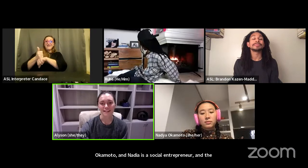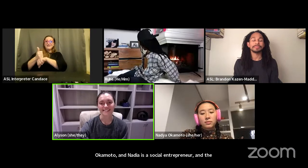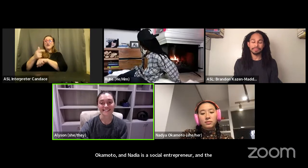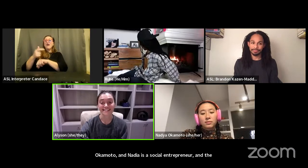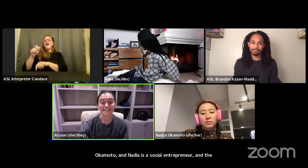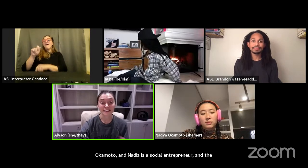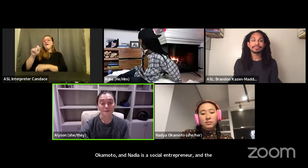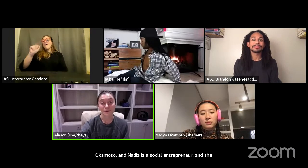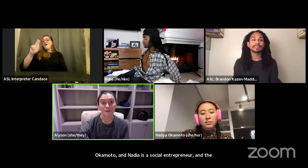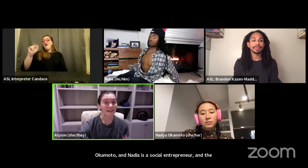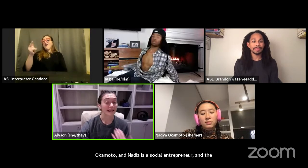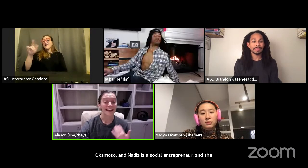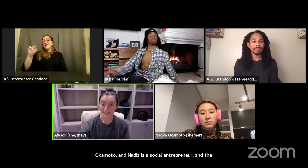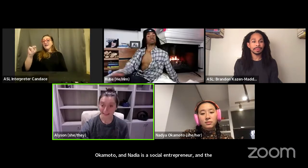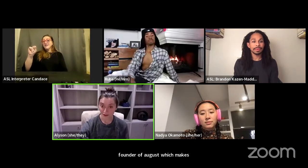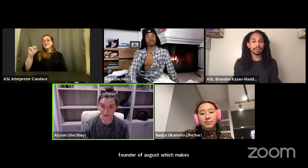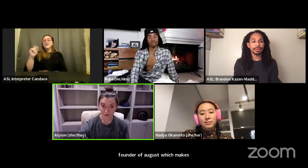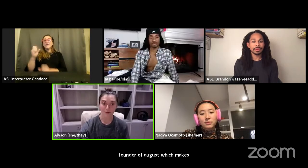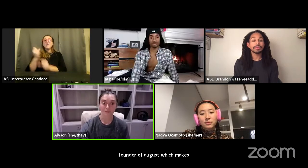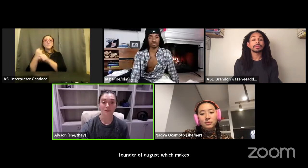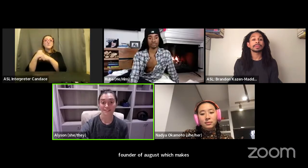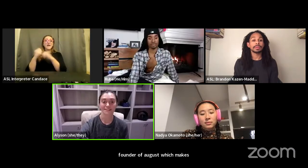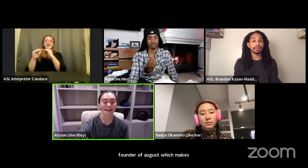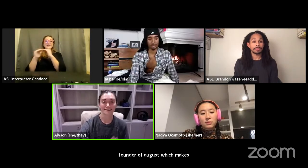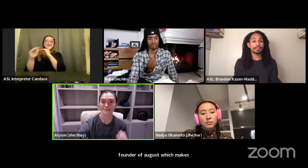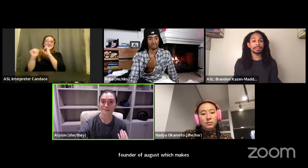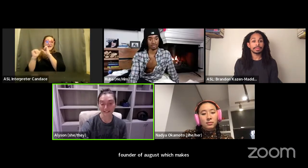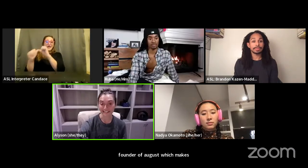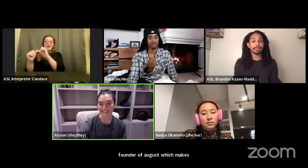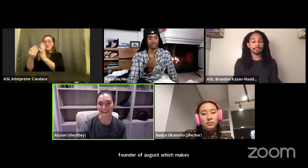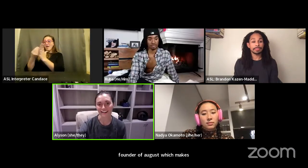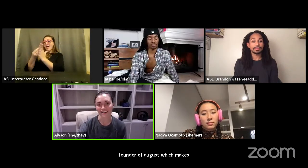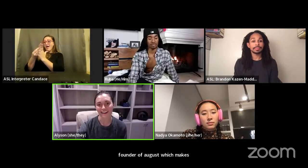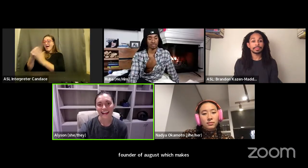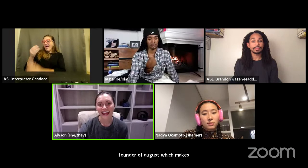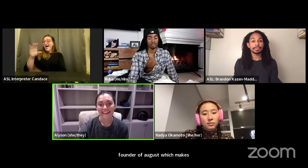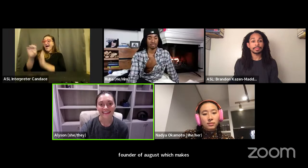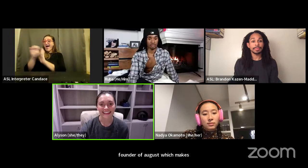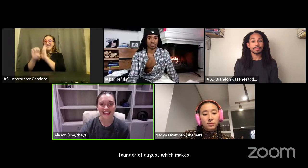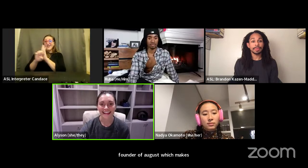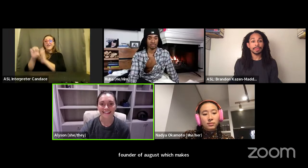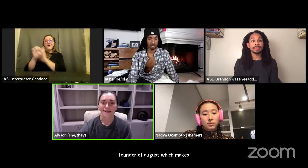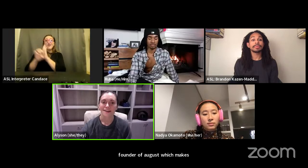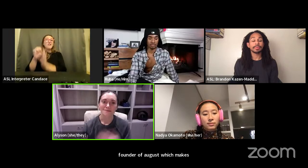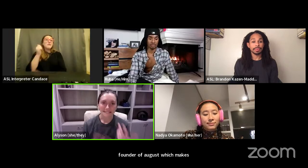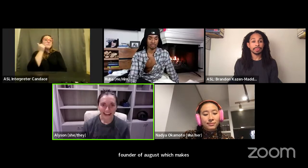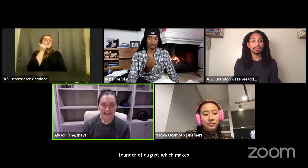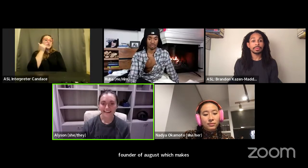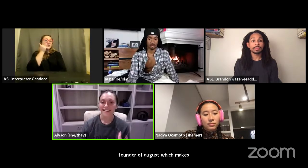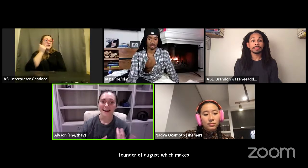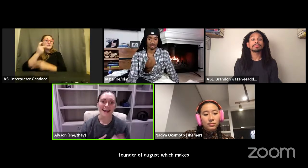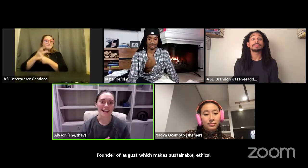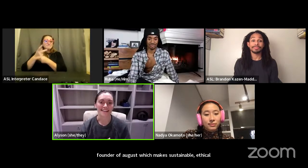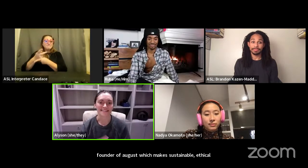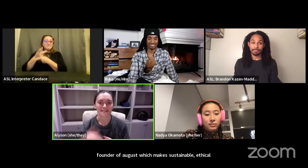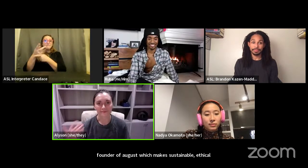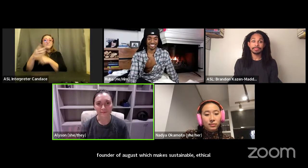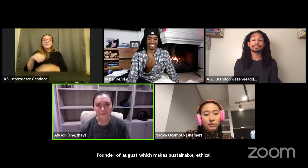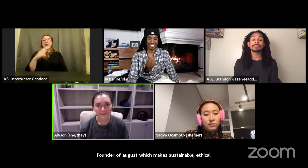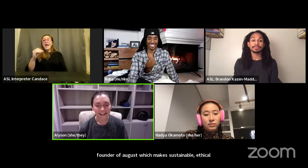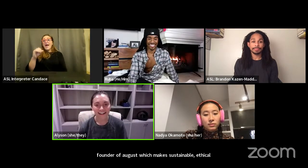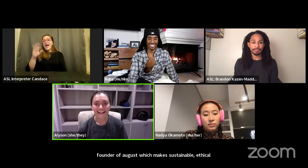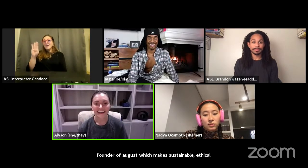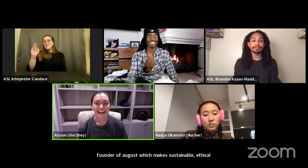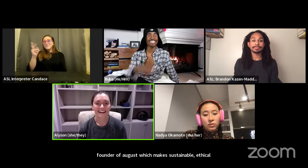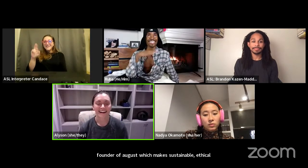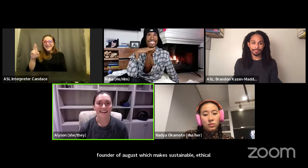which makes sustainable, ethical, personalized period care. And then Blair and